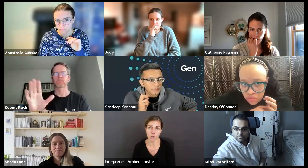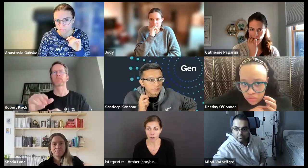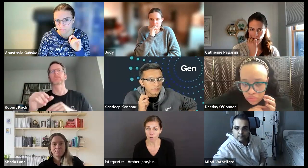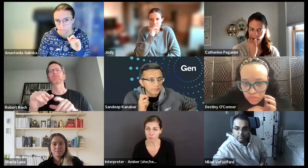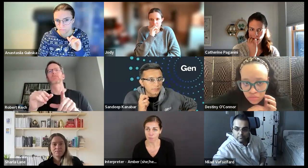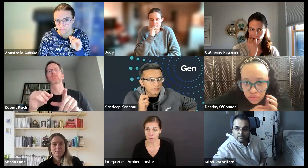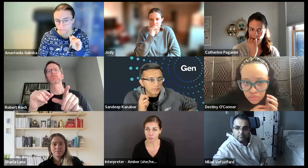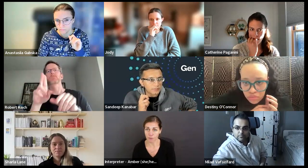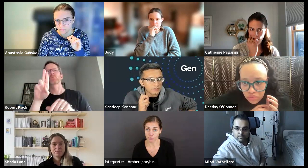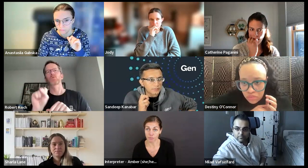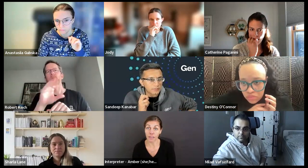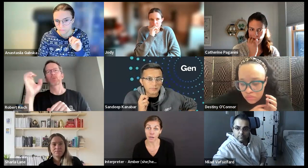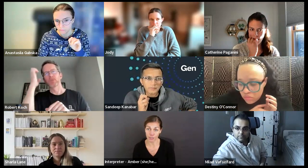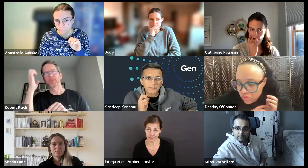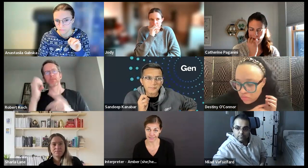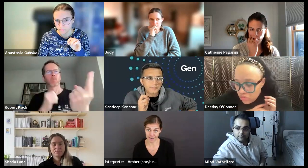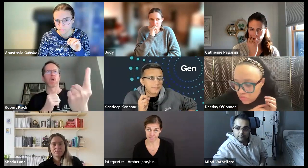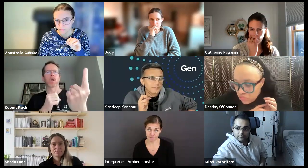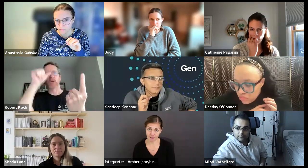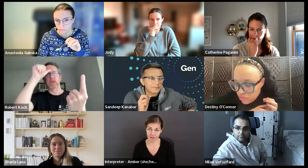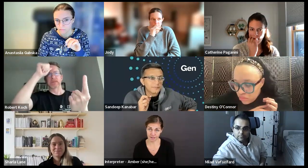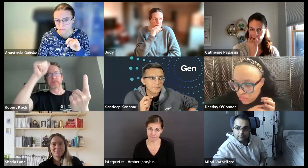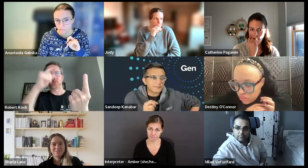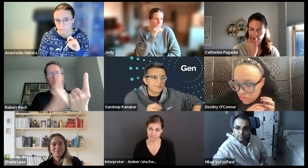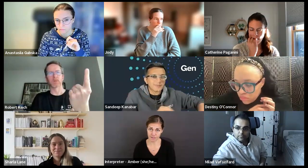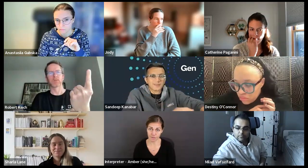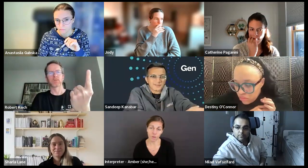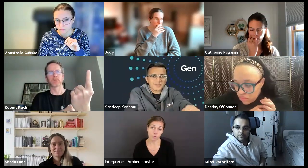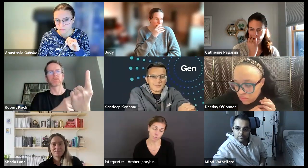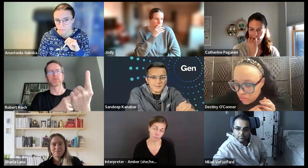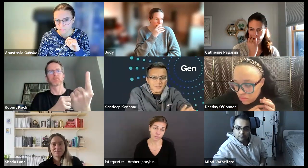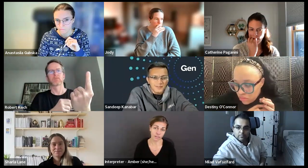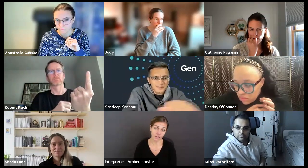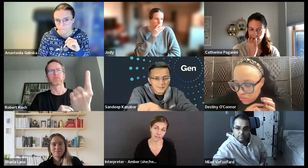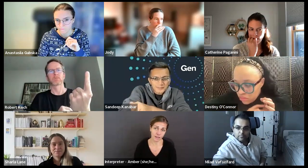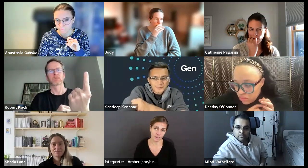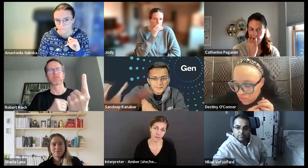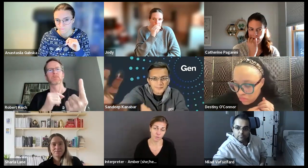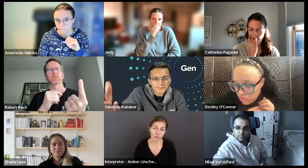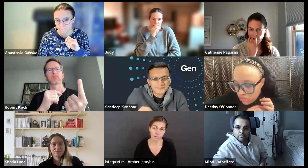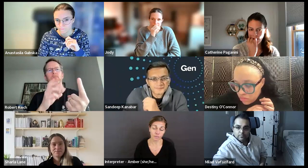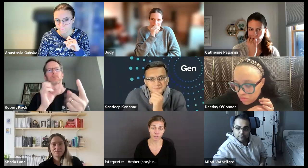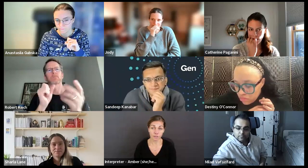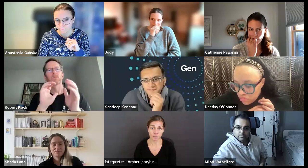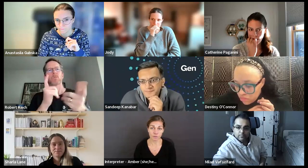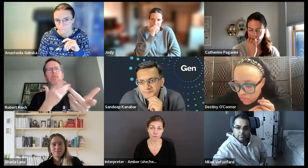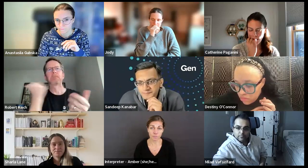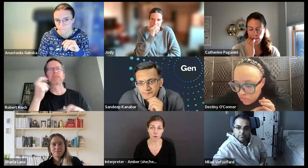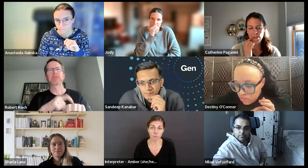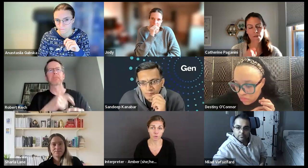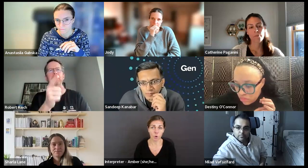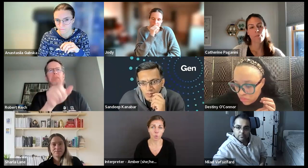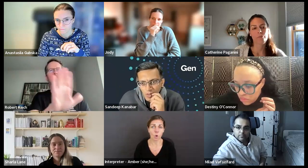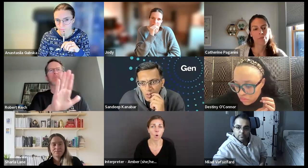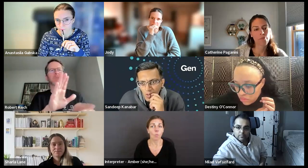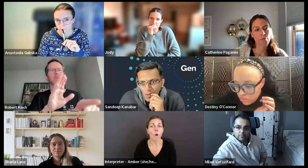here. I want to be respectful of their time. We have one person in India. We have a good amount from